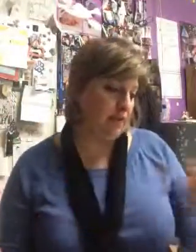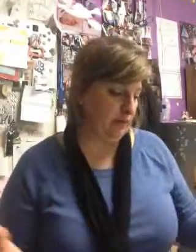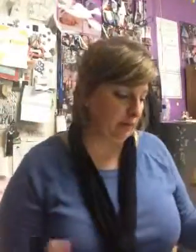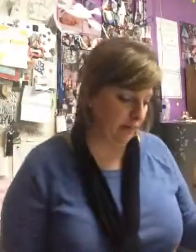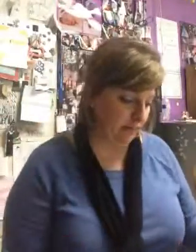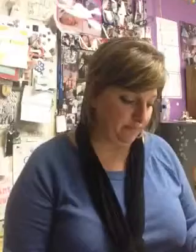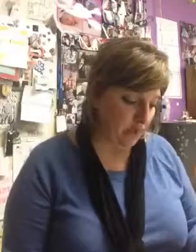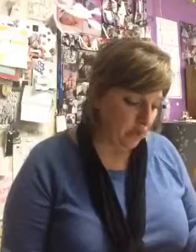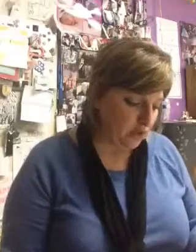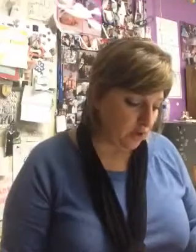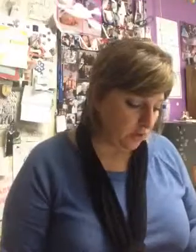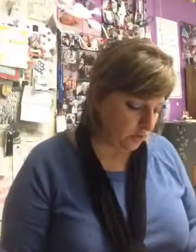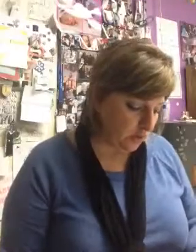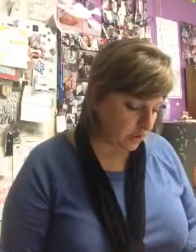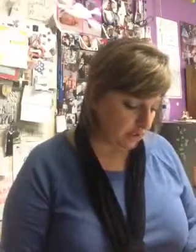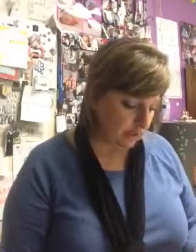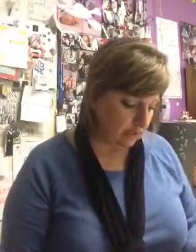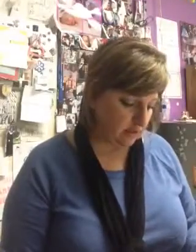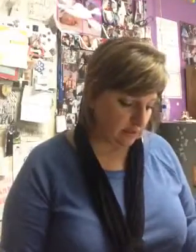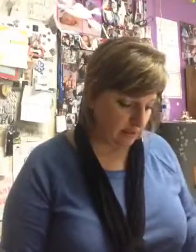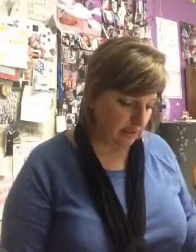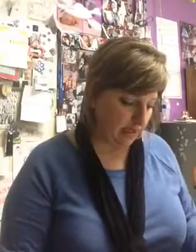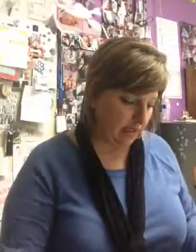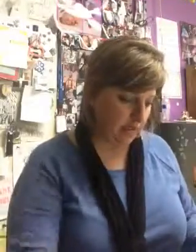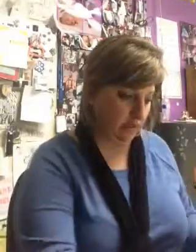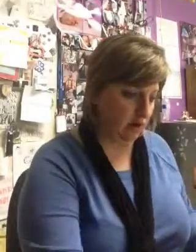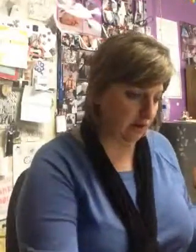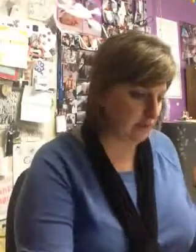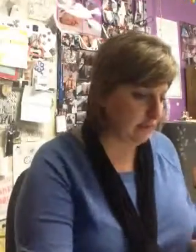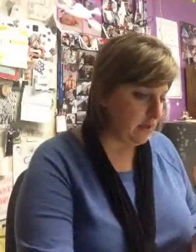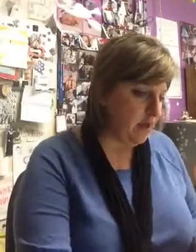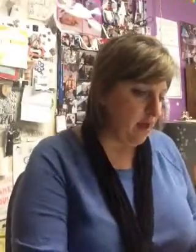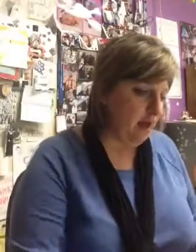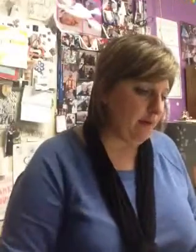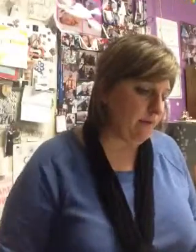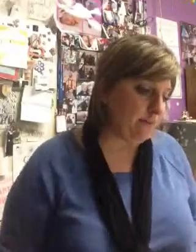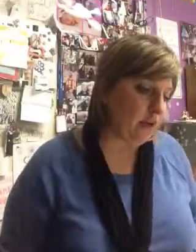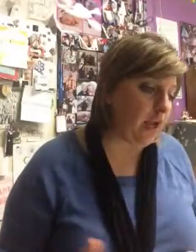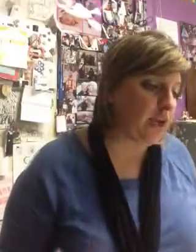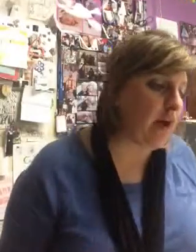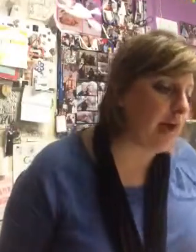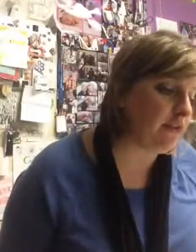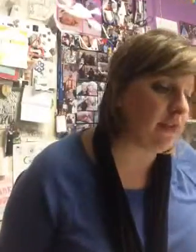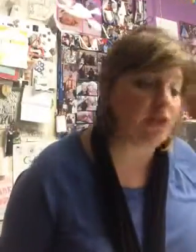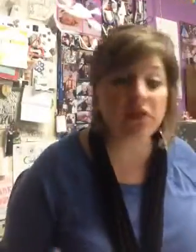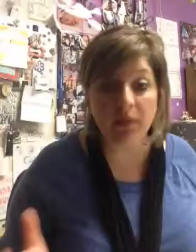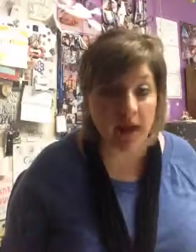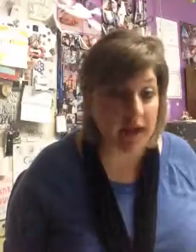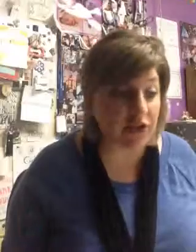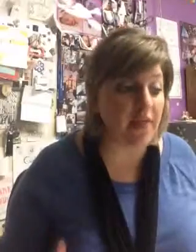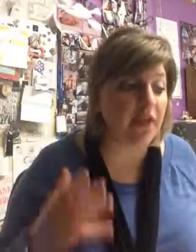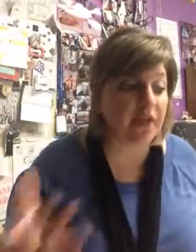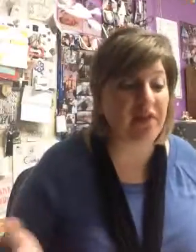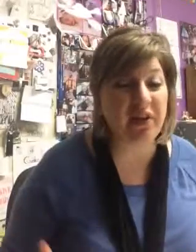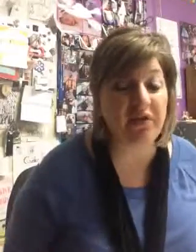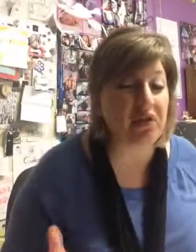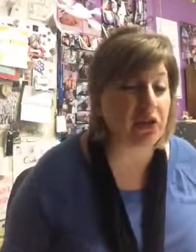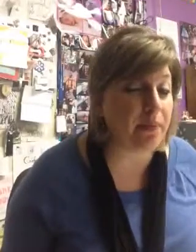being compared. So we'll just go like this, just to make it easy on us. And you have to, then you've supplied an answer, and then you can give an